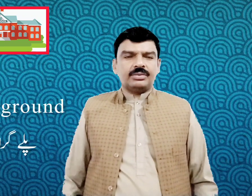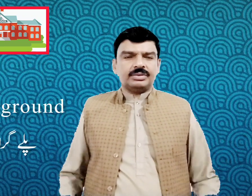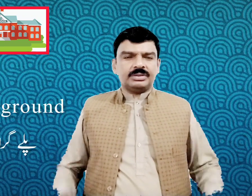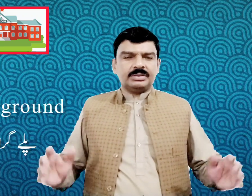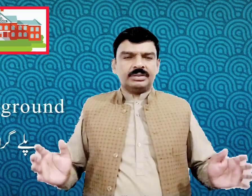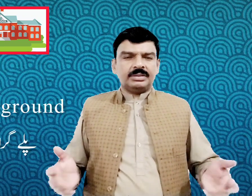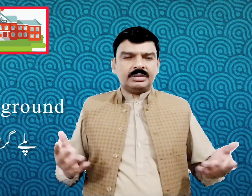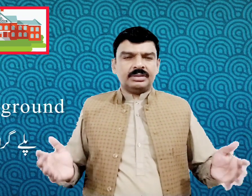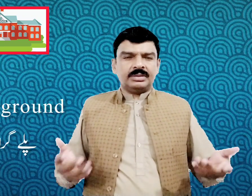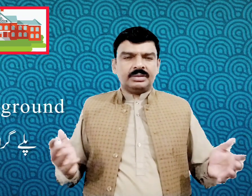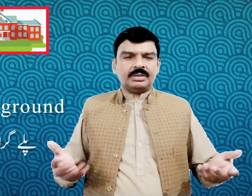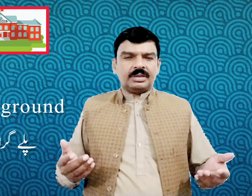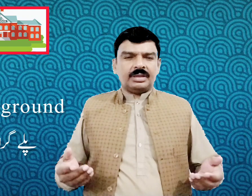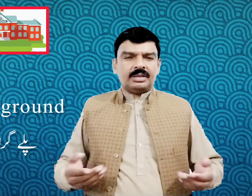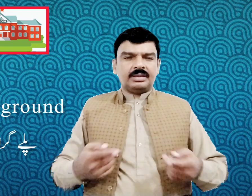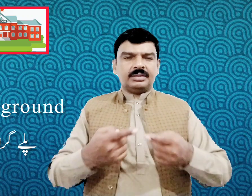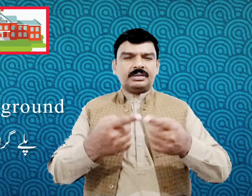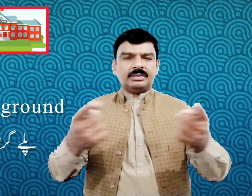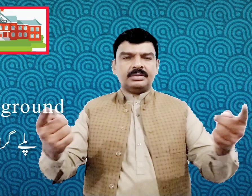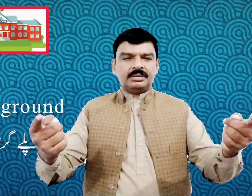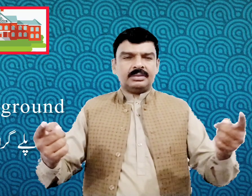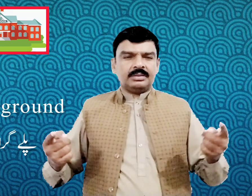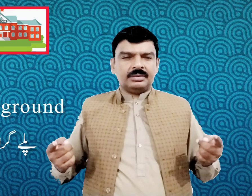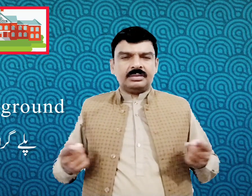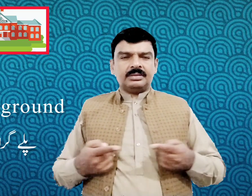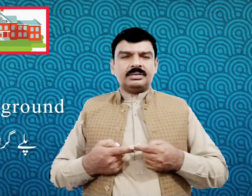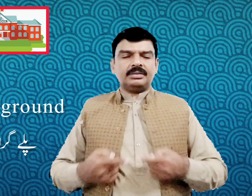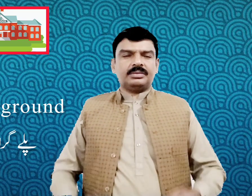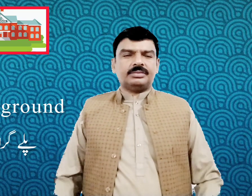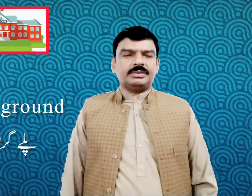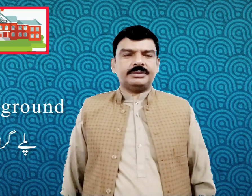playground, khelna, ground,